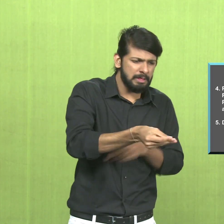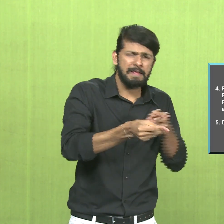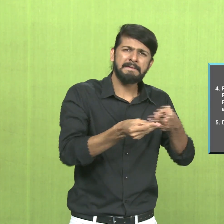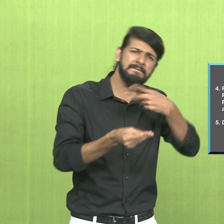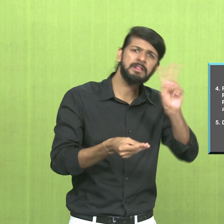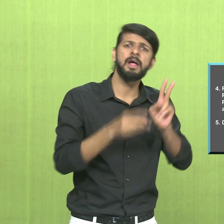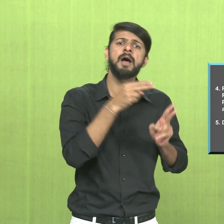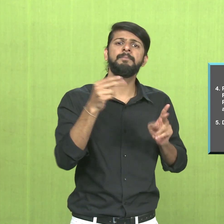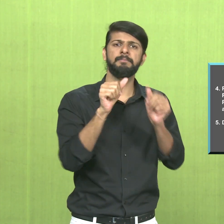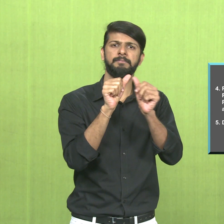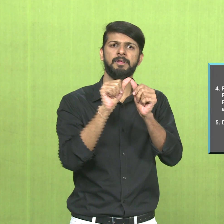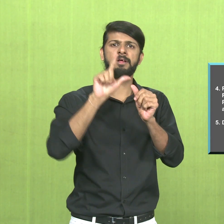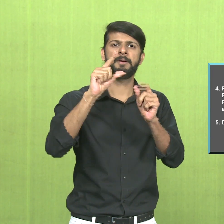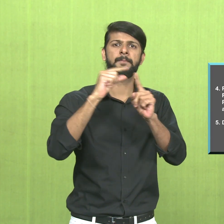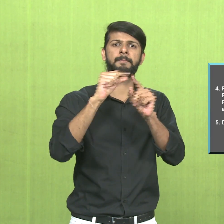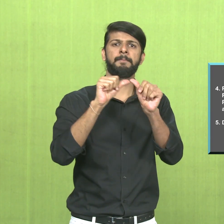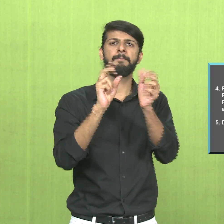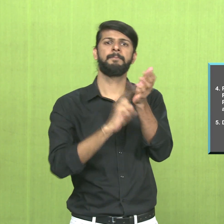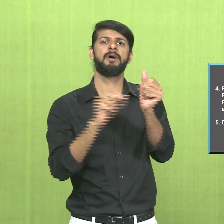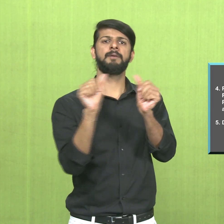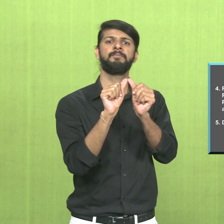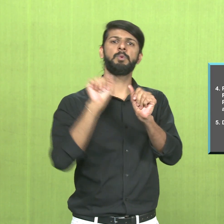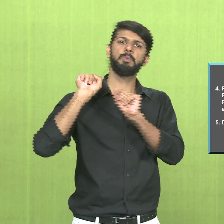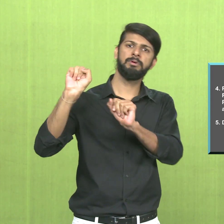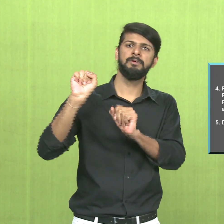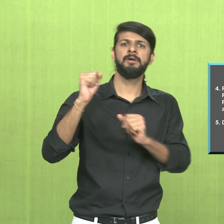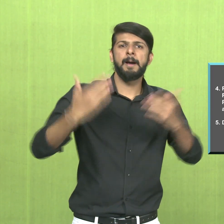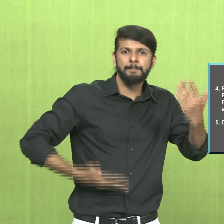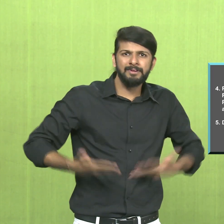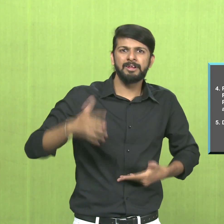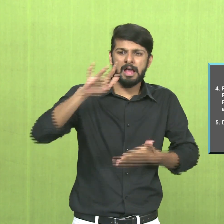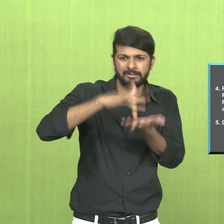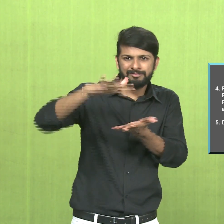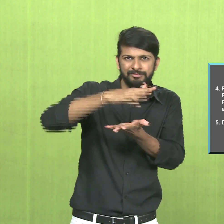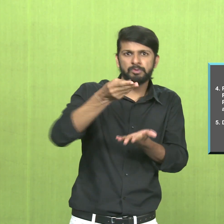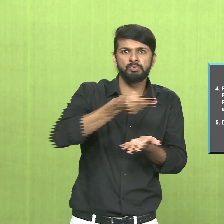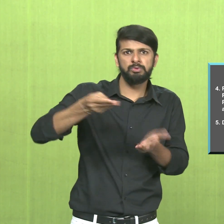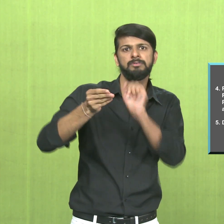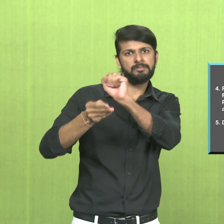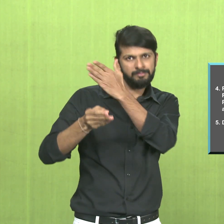this same decorations are known as Alpona,